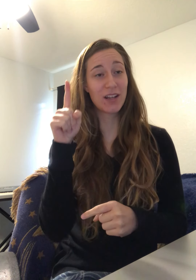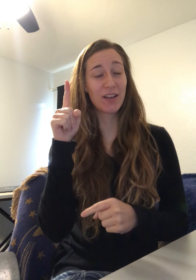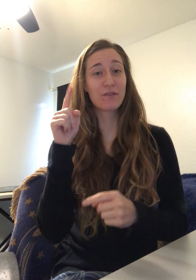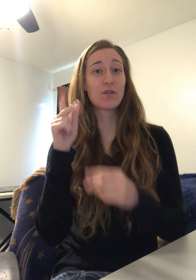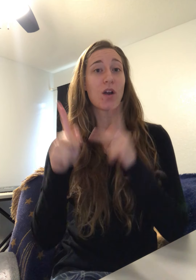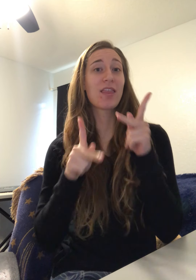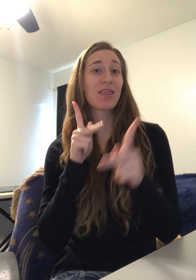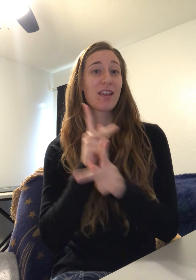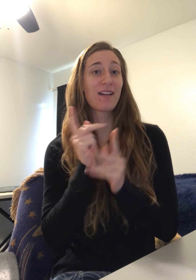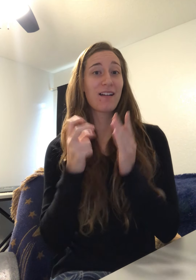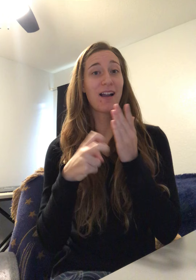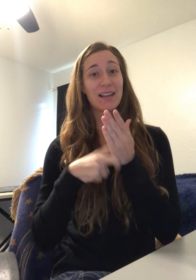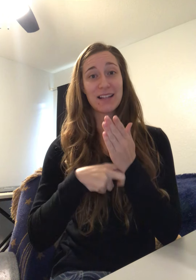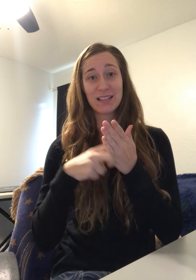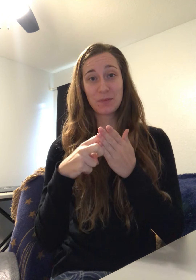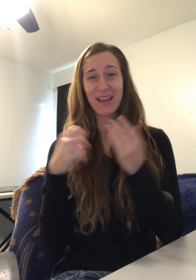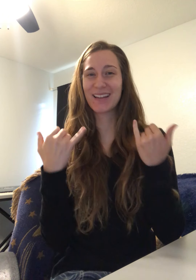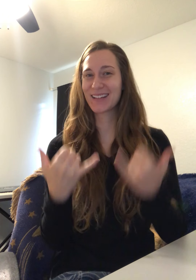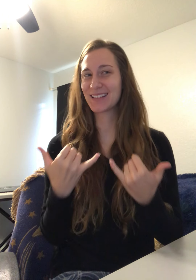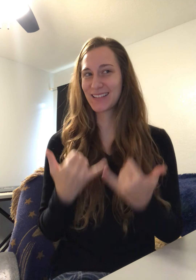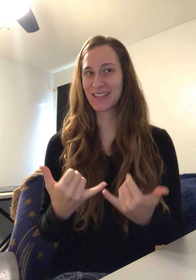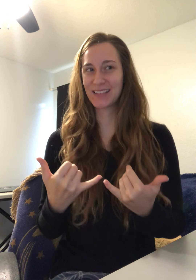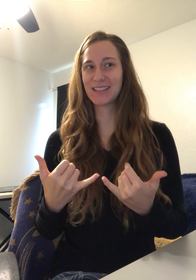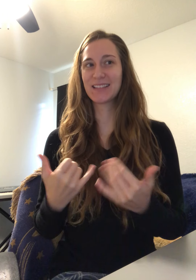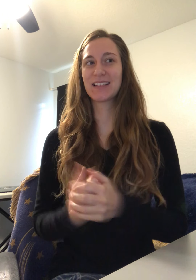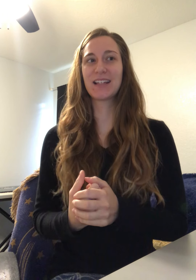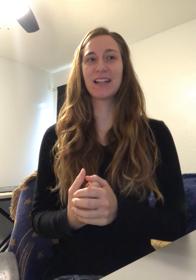and Lucinda, who we call Lucky, and she's 10 months old.